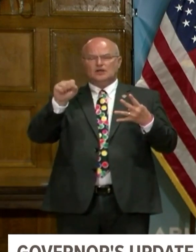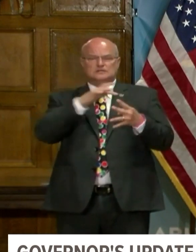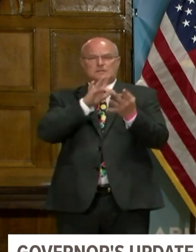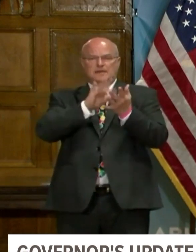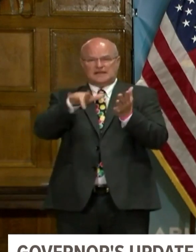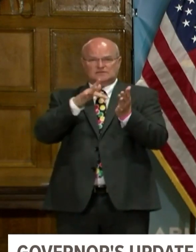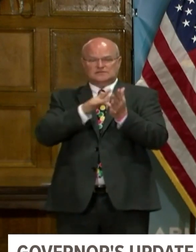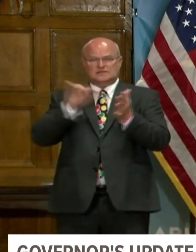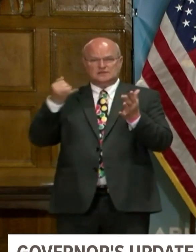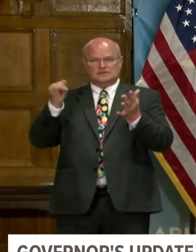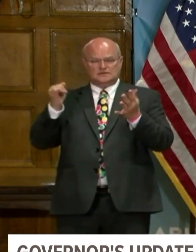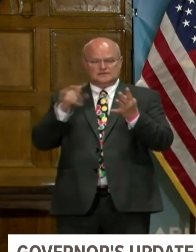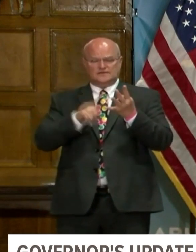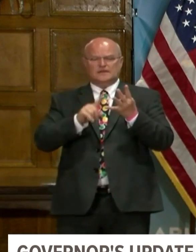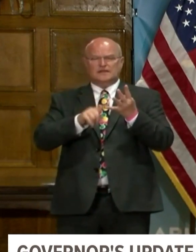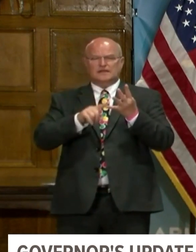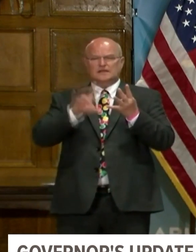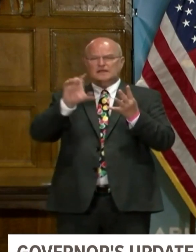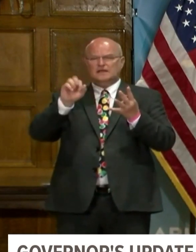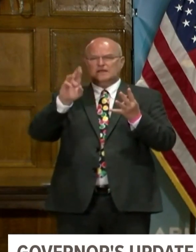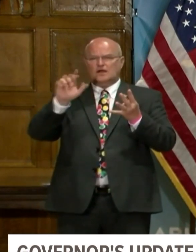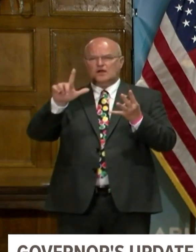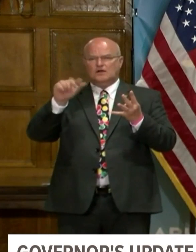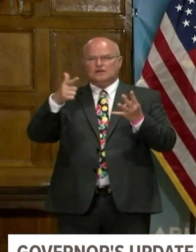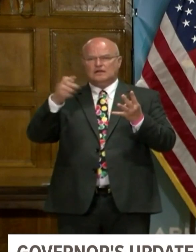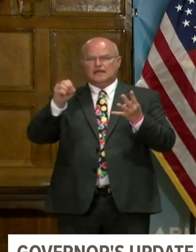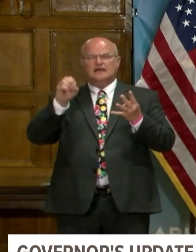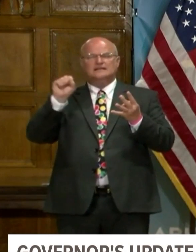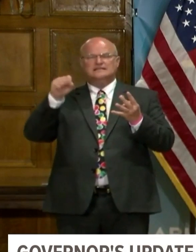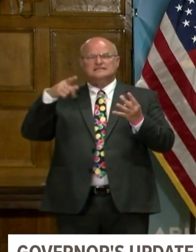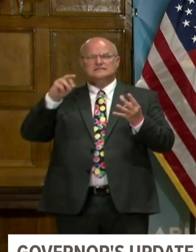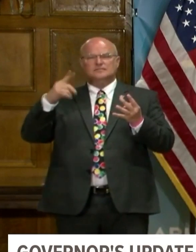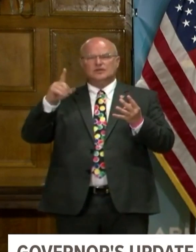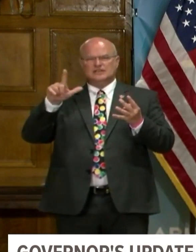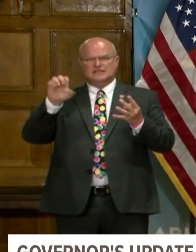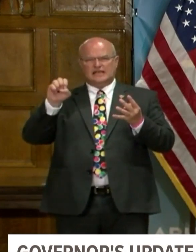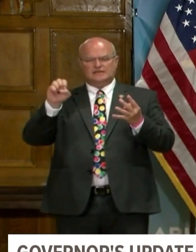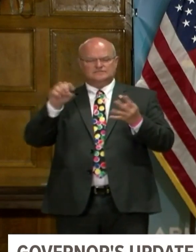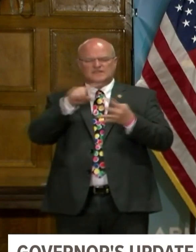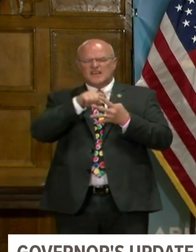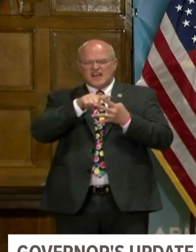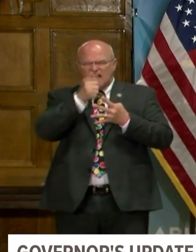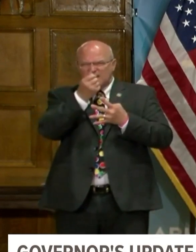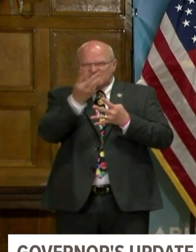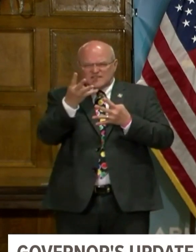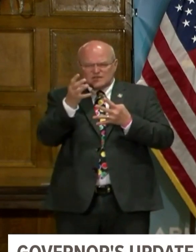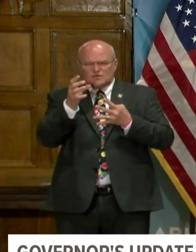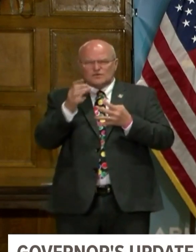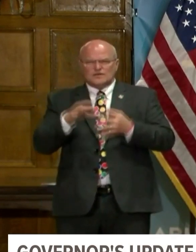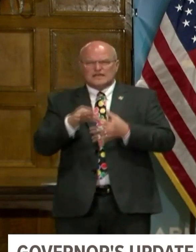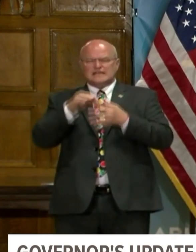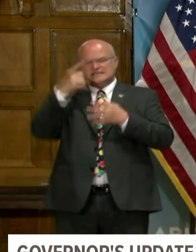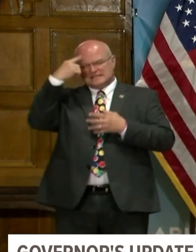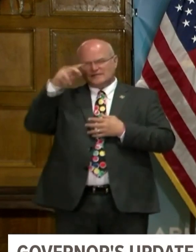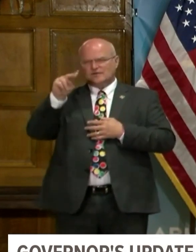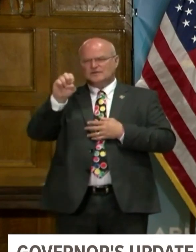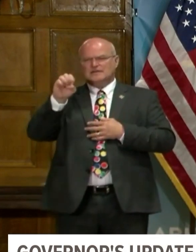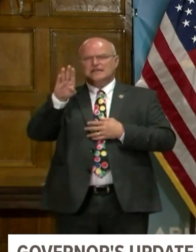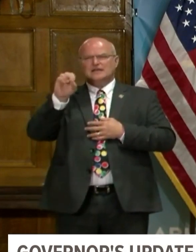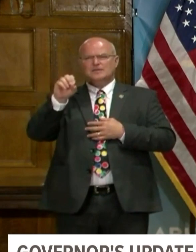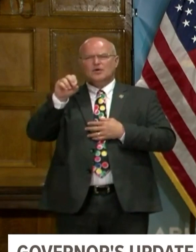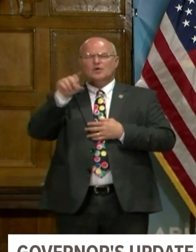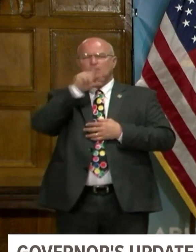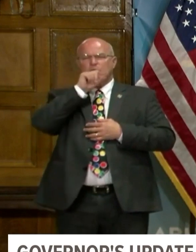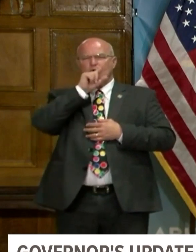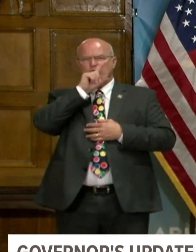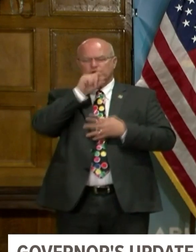and Cargill in Springdale. Again, it was only a few cases in each, except for the Nebo Poultry.